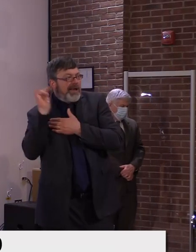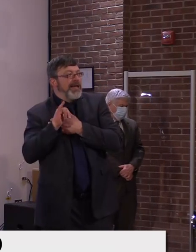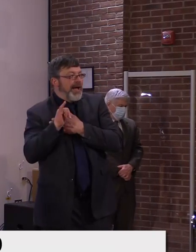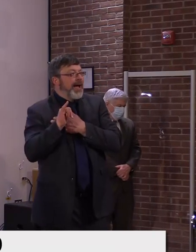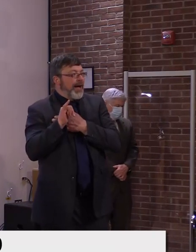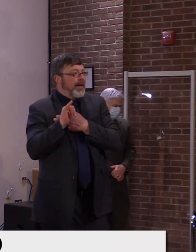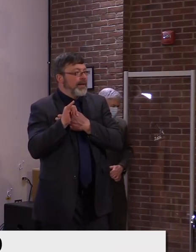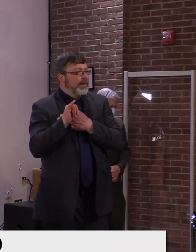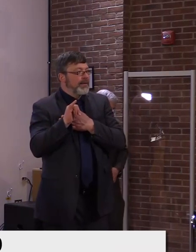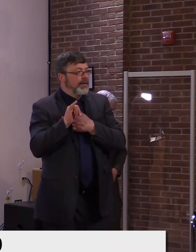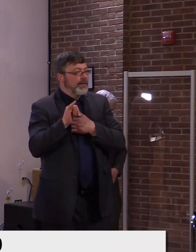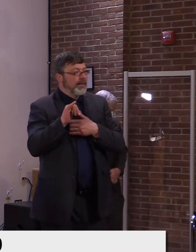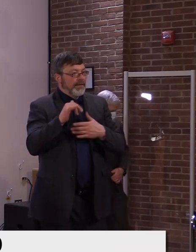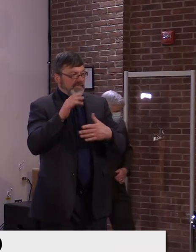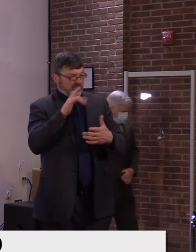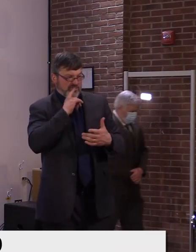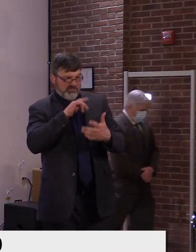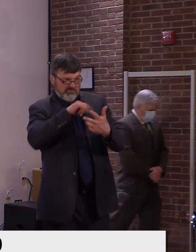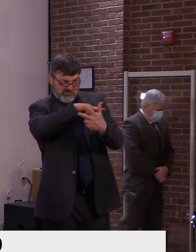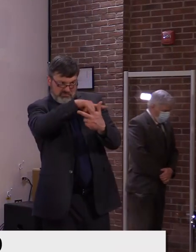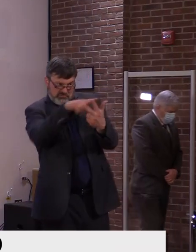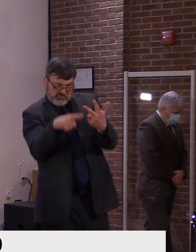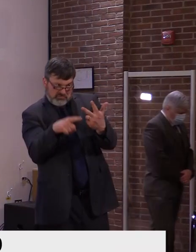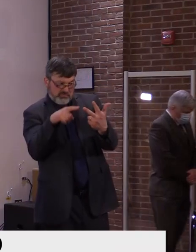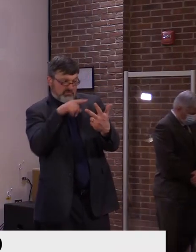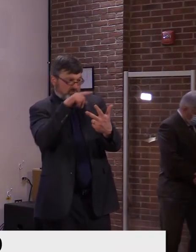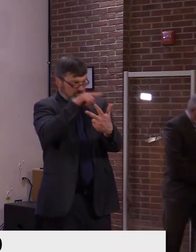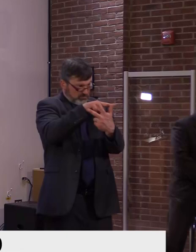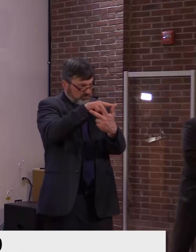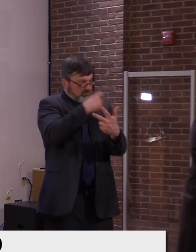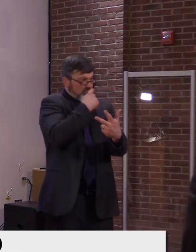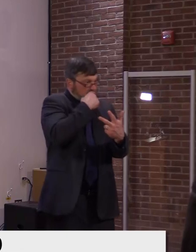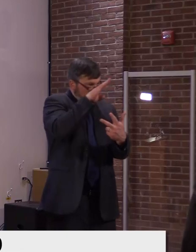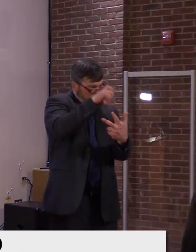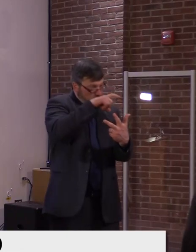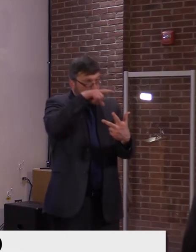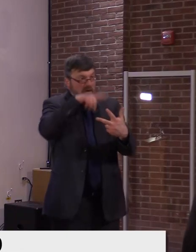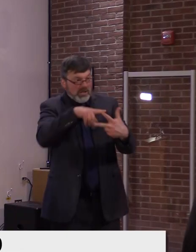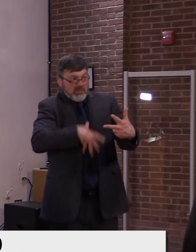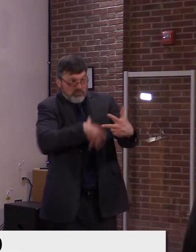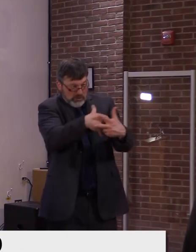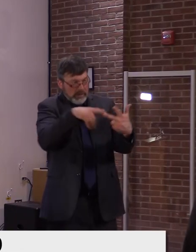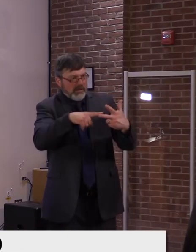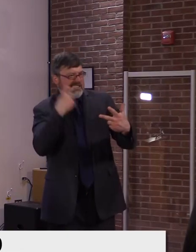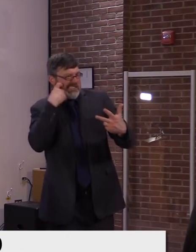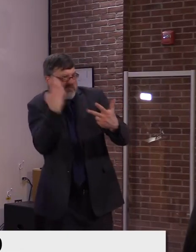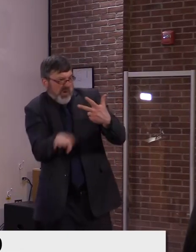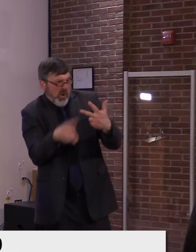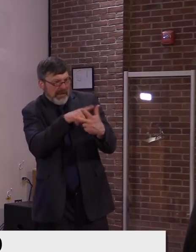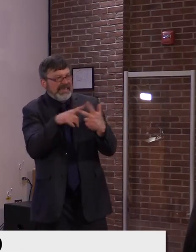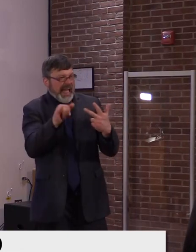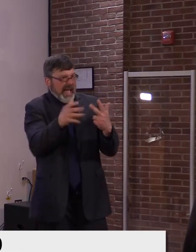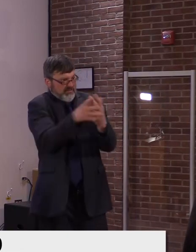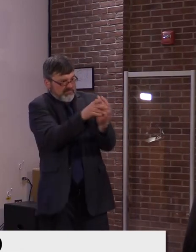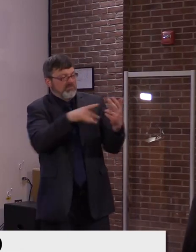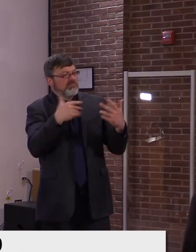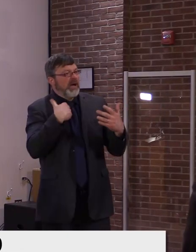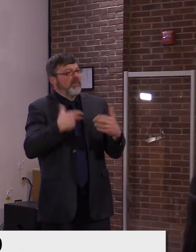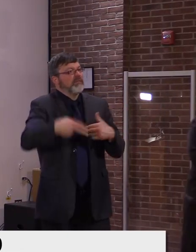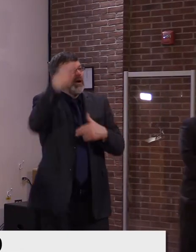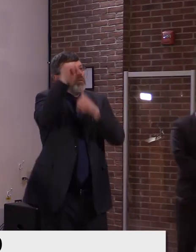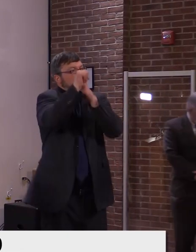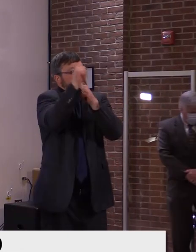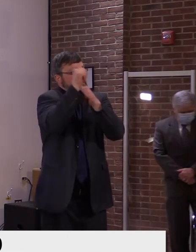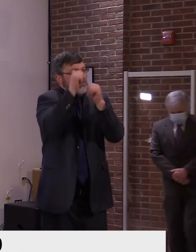We also know that there's an increased risk by being on birth control pills. although, again,